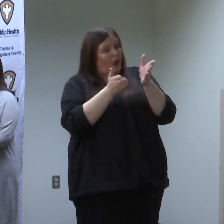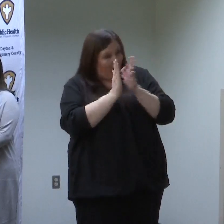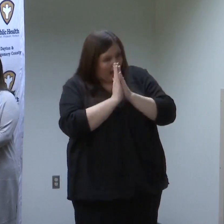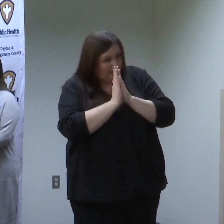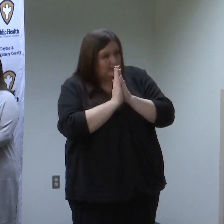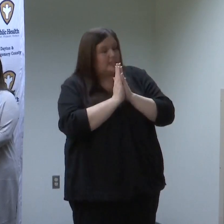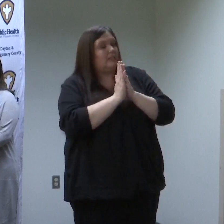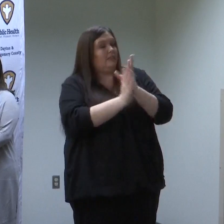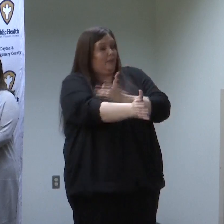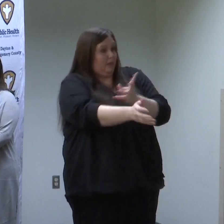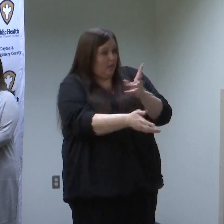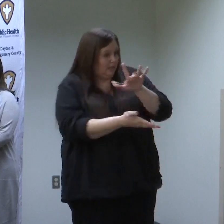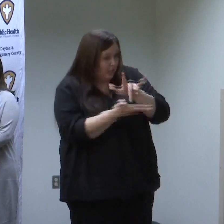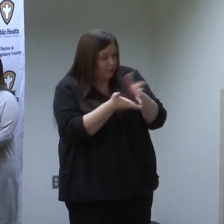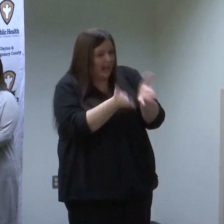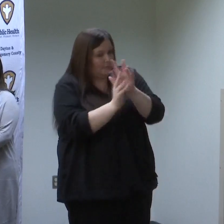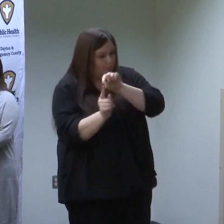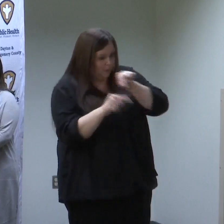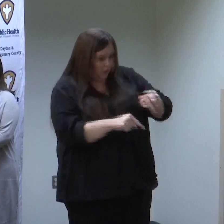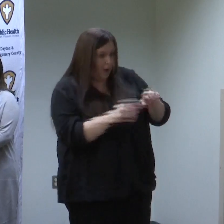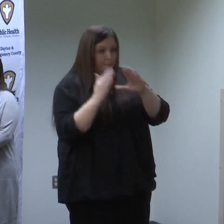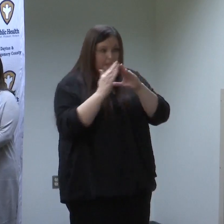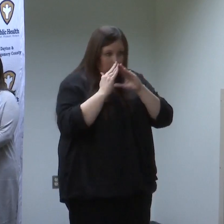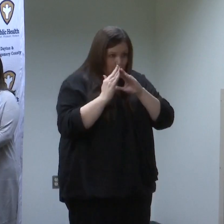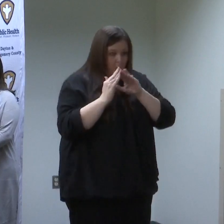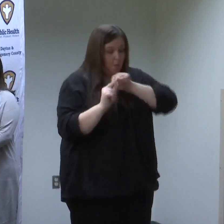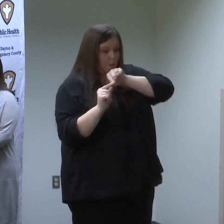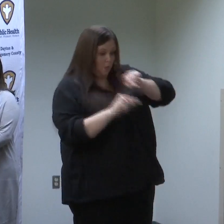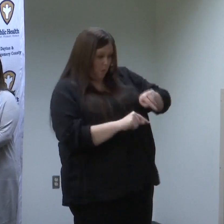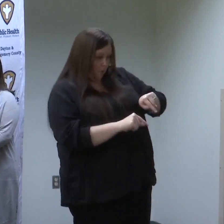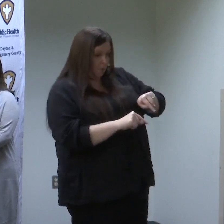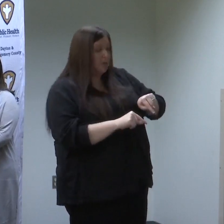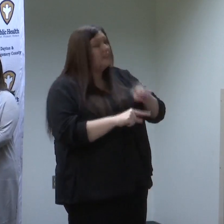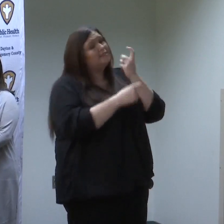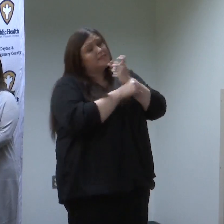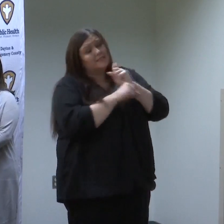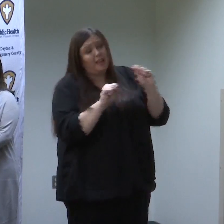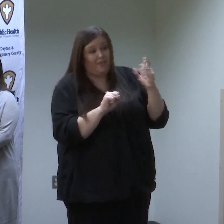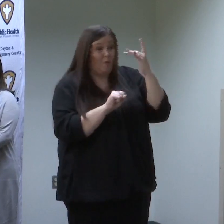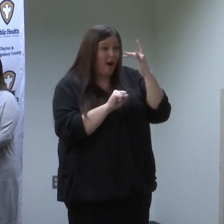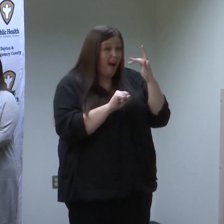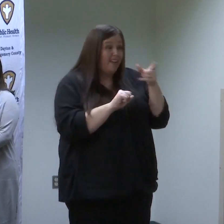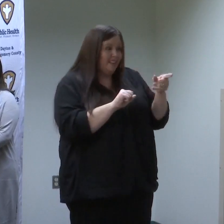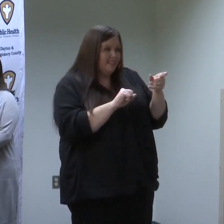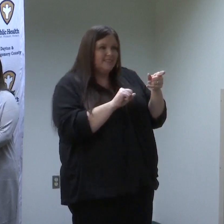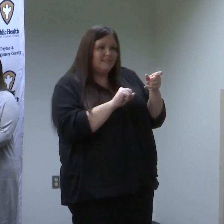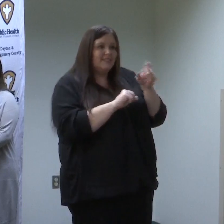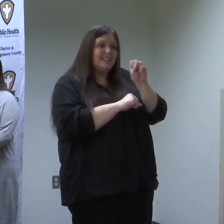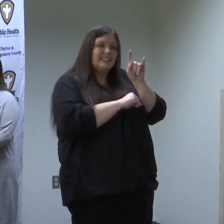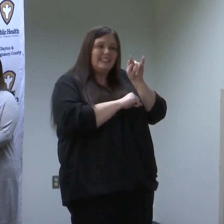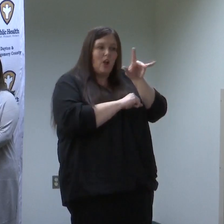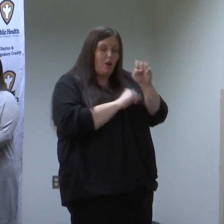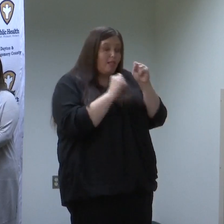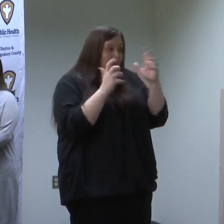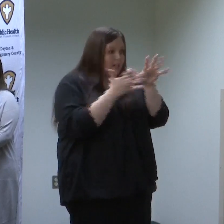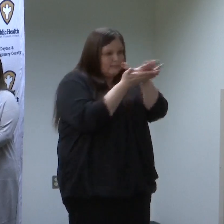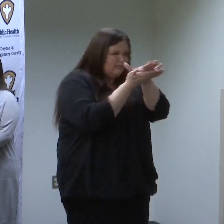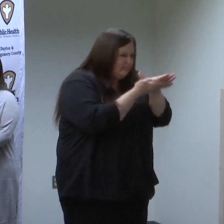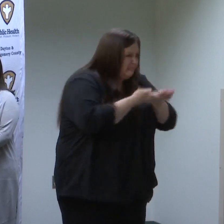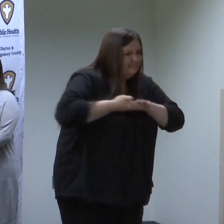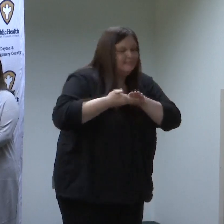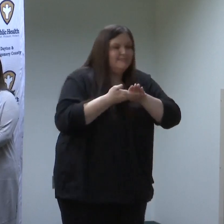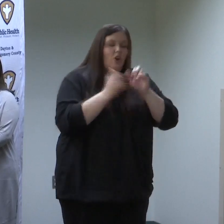to their site downtown. Again, these are pretty very safe places because they're blood donation sites, so there's lots of